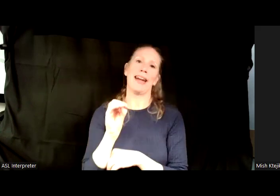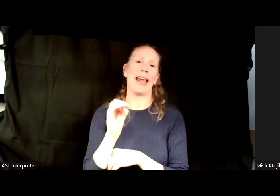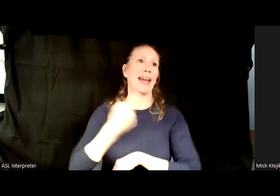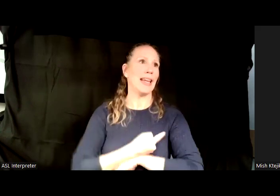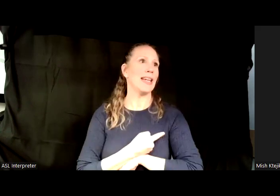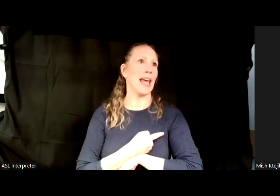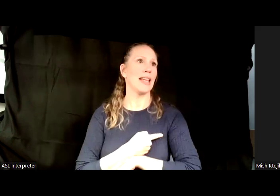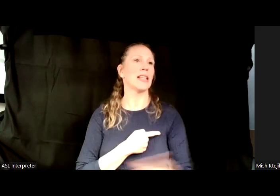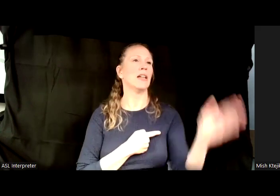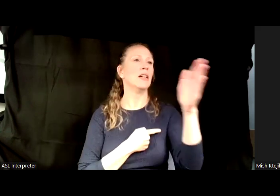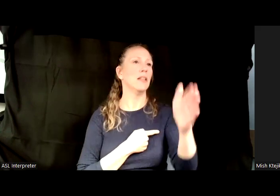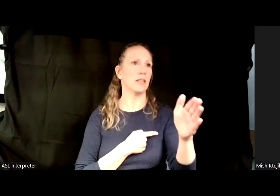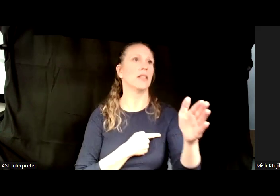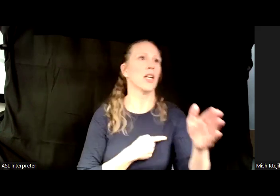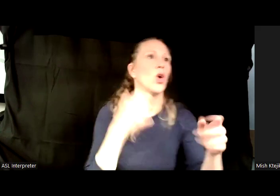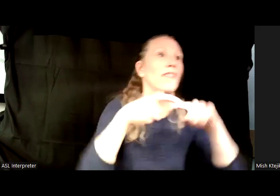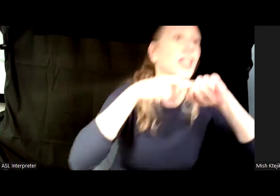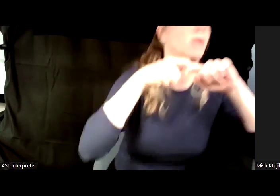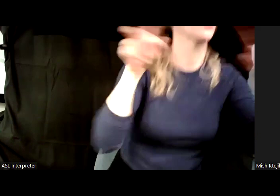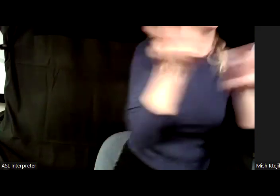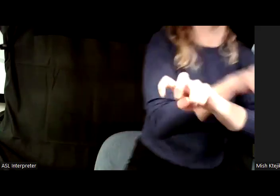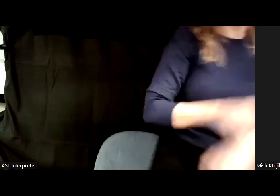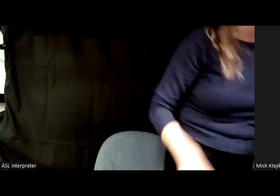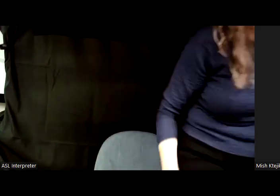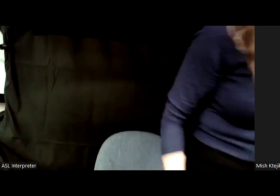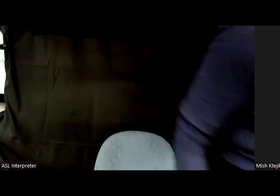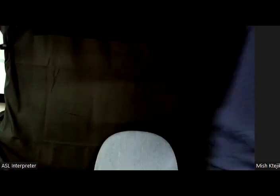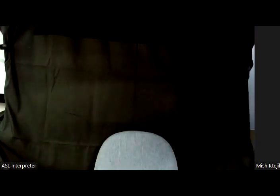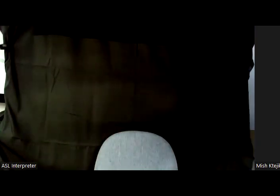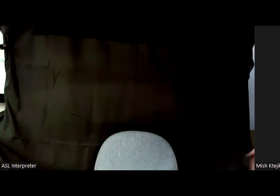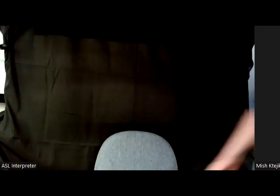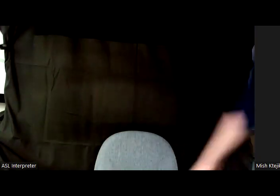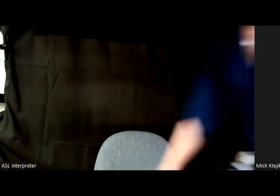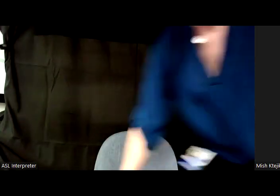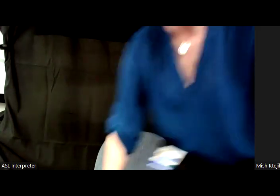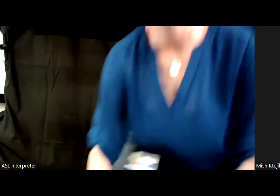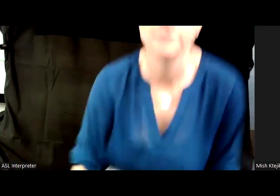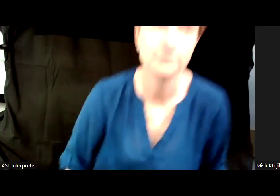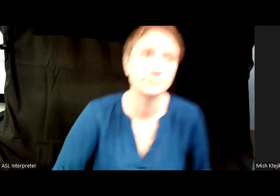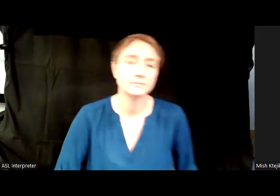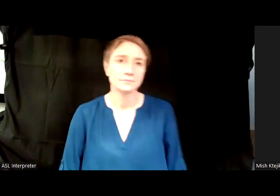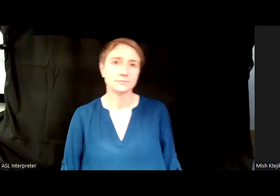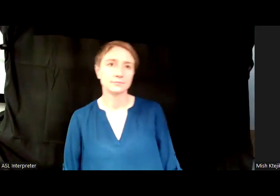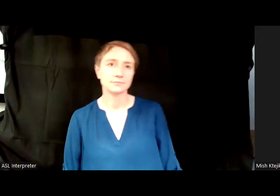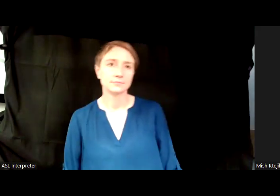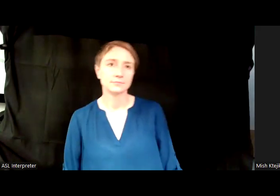Can I ask a question, Tammy? Mhm. Hold on, Dave, first we're gonna switch. Please.